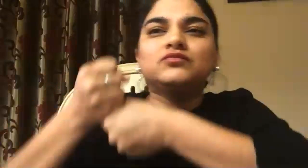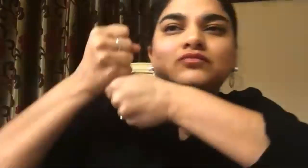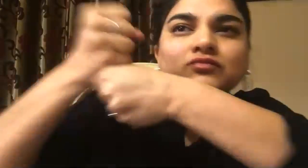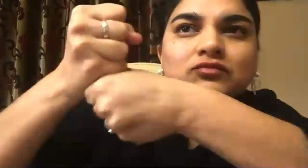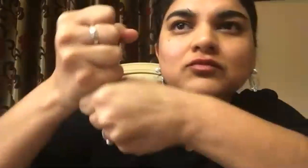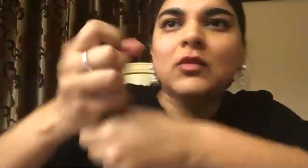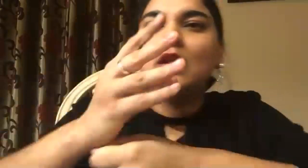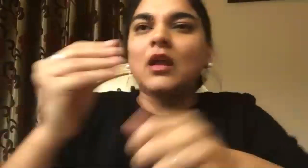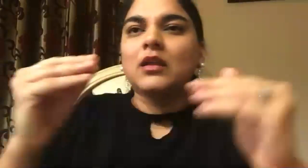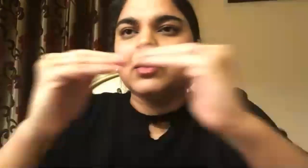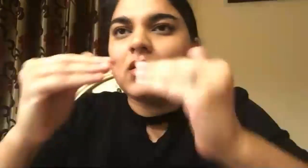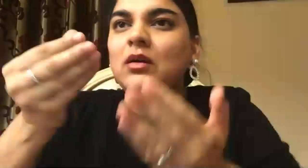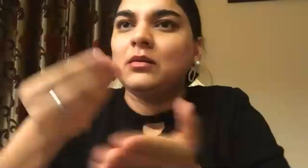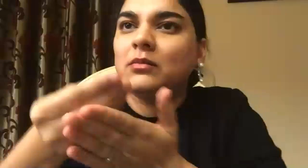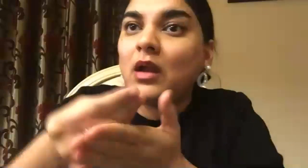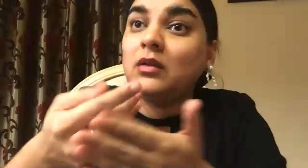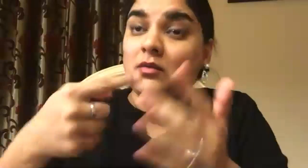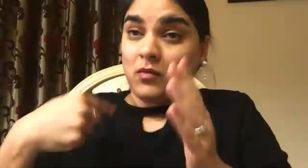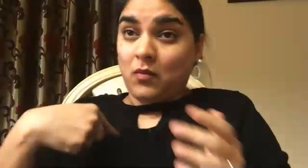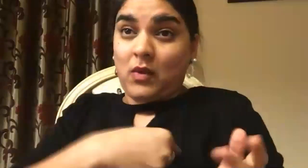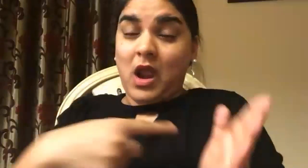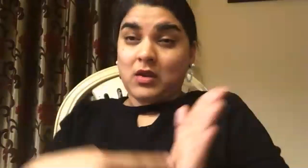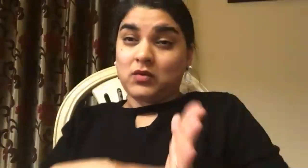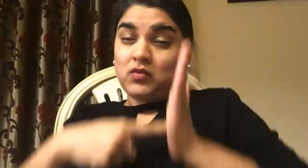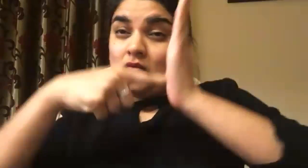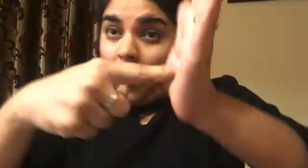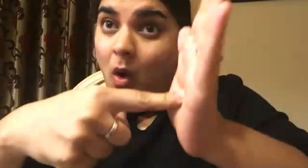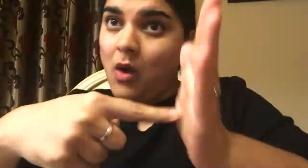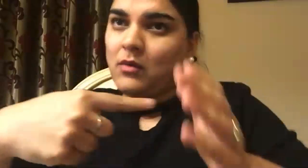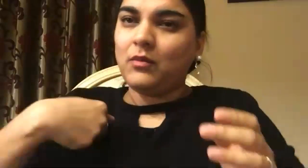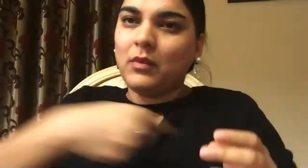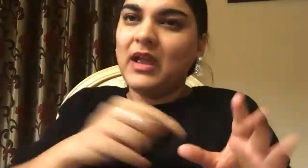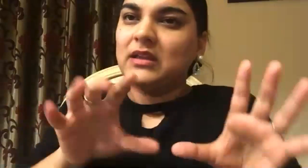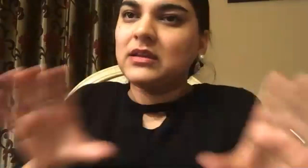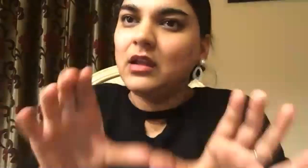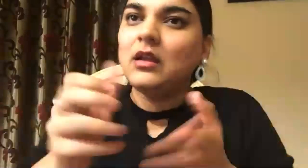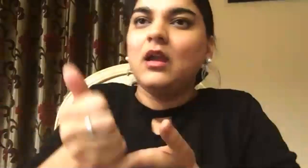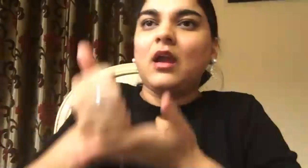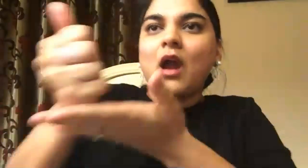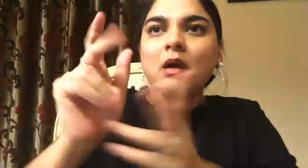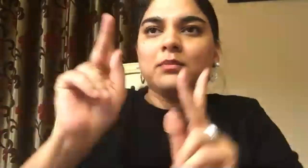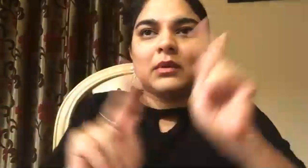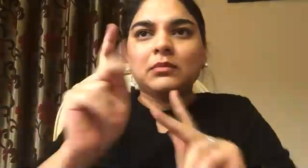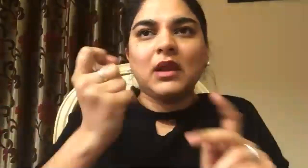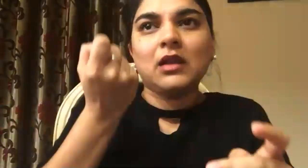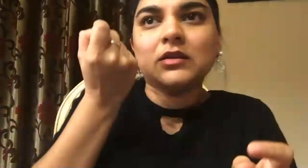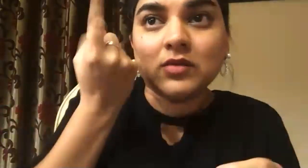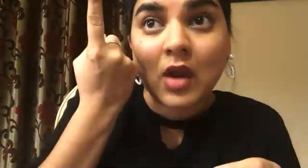I do prefer, in regards to the rallies, I do, you know, we advocate for peaceful marches, peaceful protest, wage